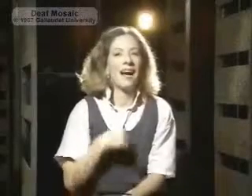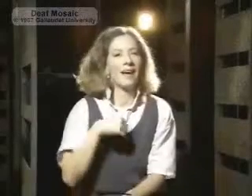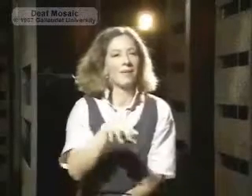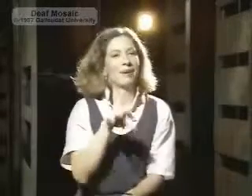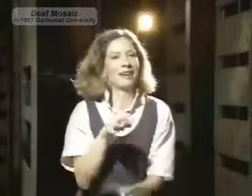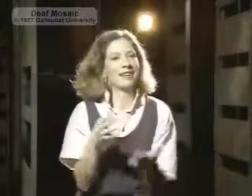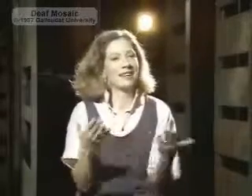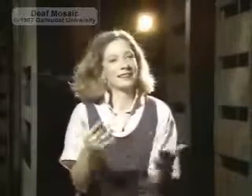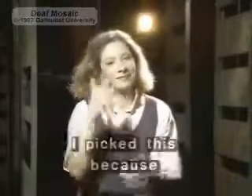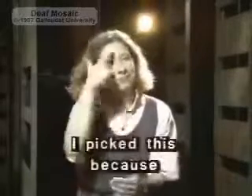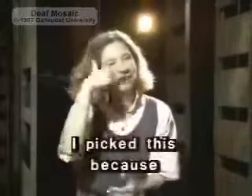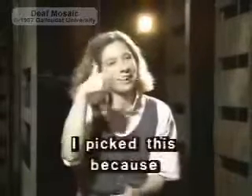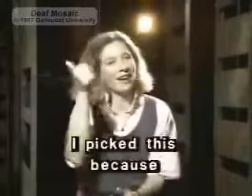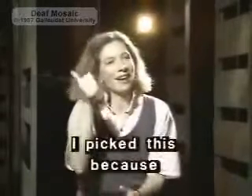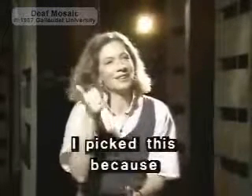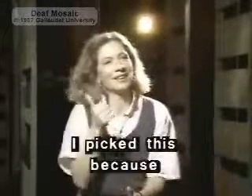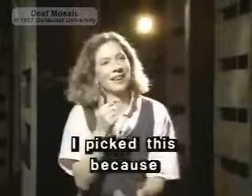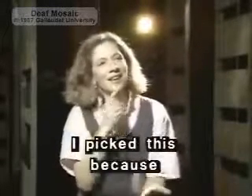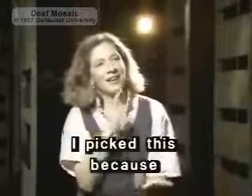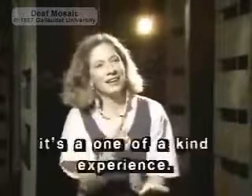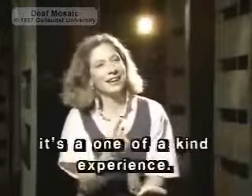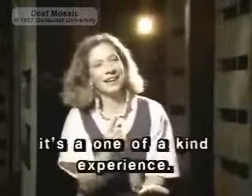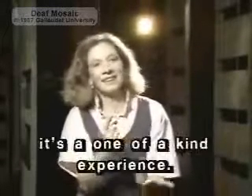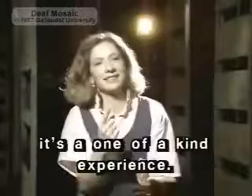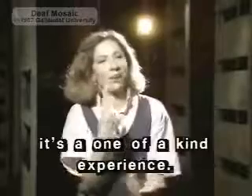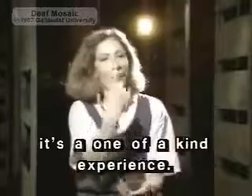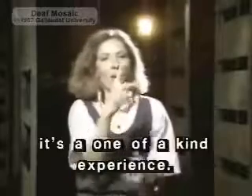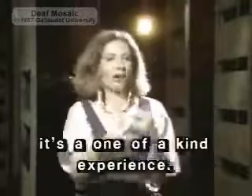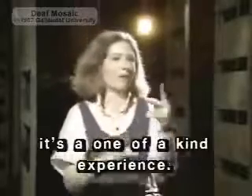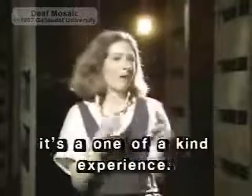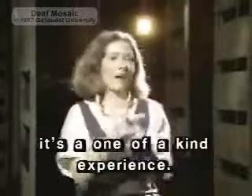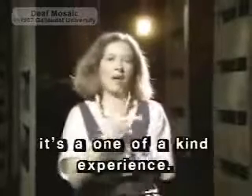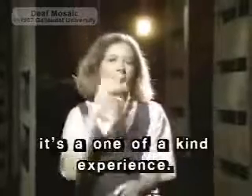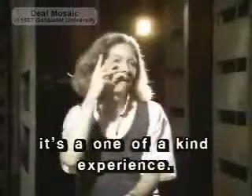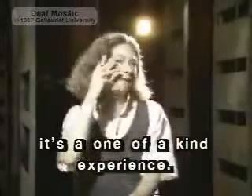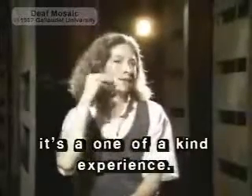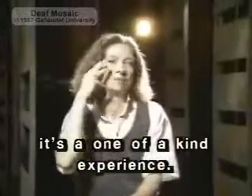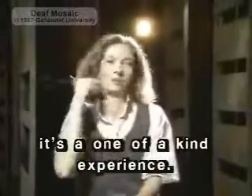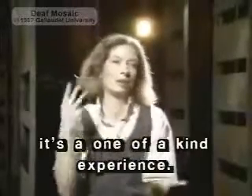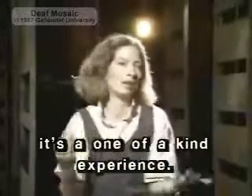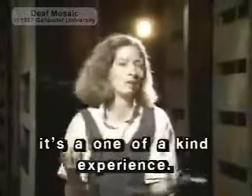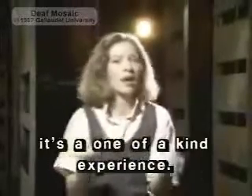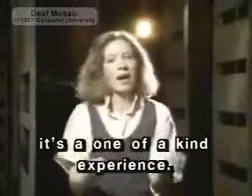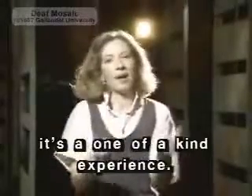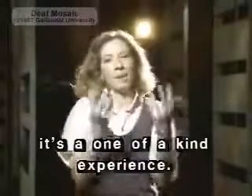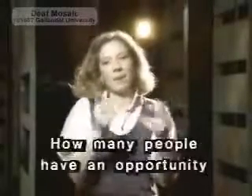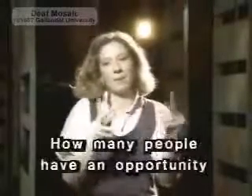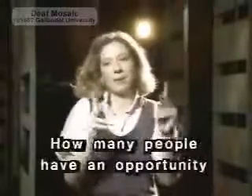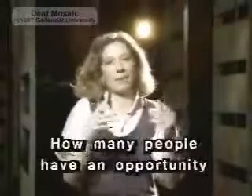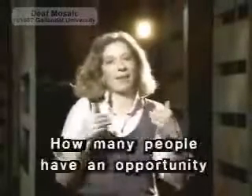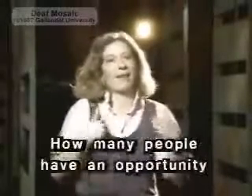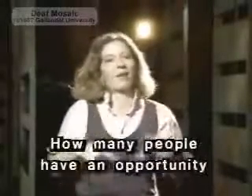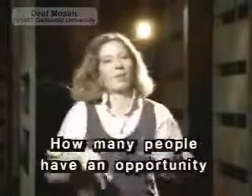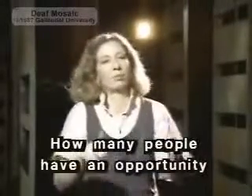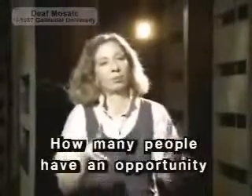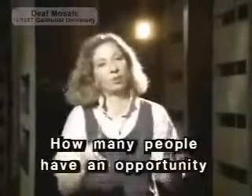I picked this because it's a one-of-a-kind experience. How many people have an opportunity